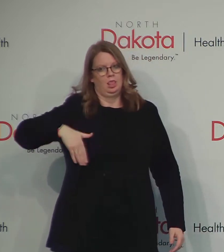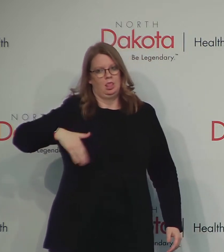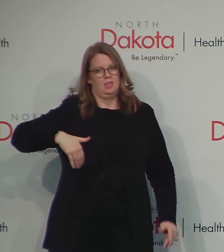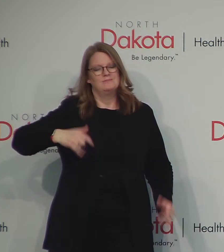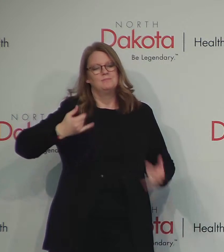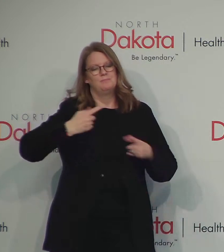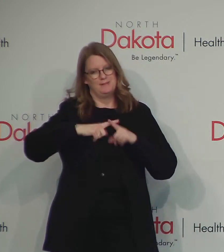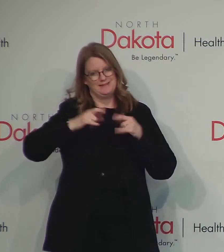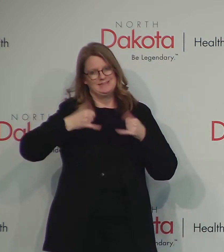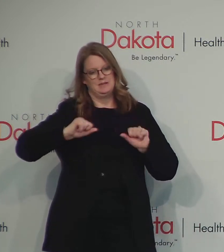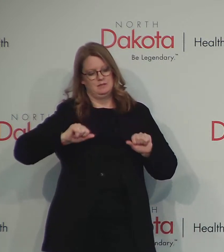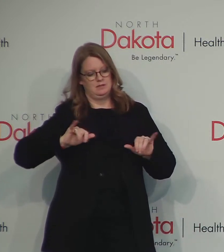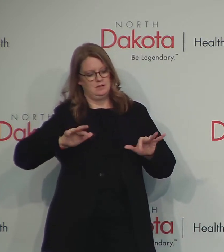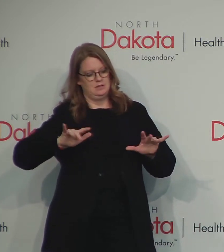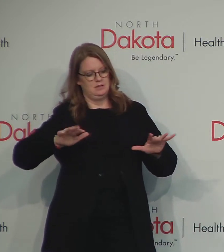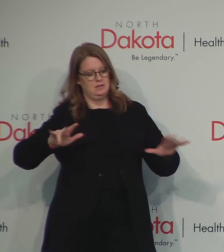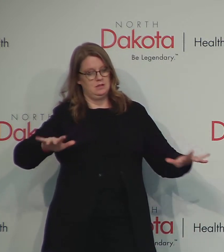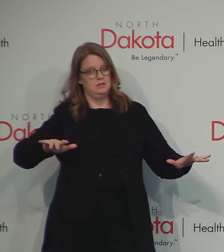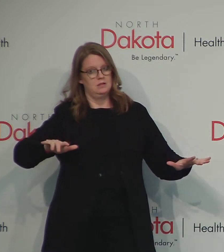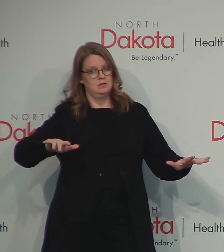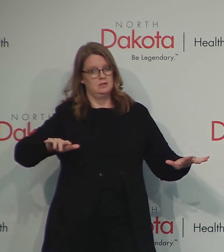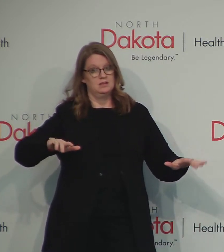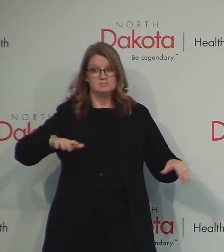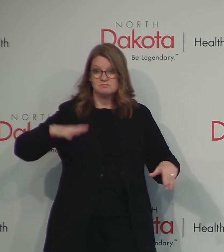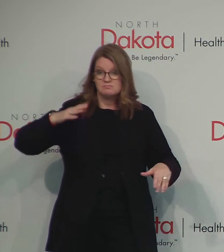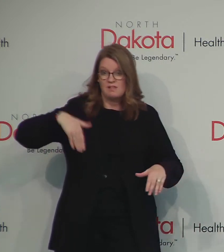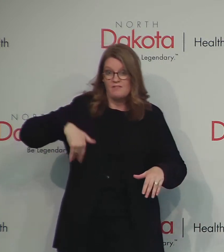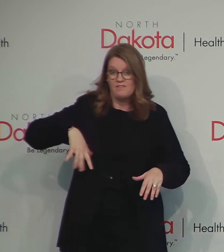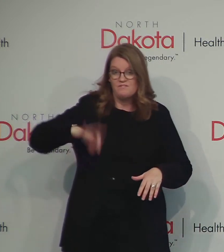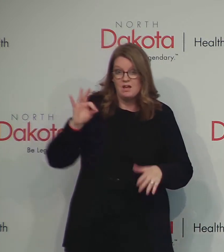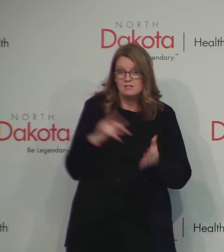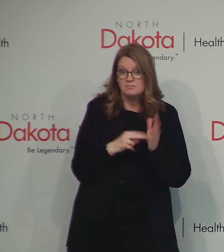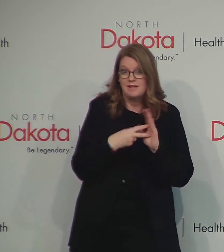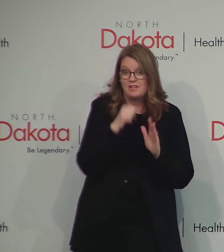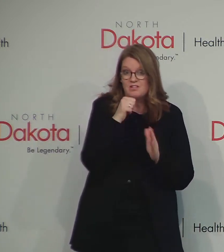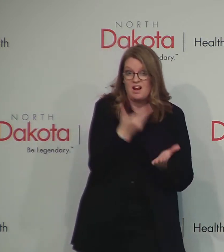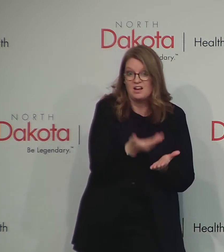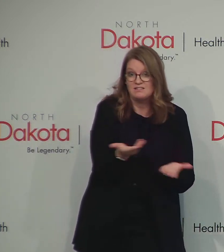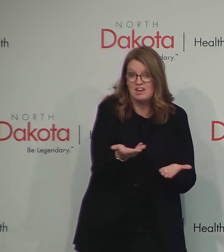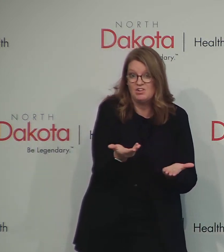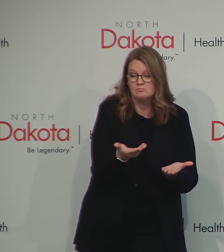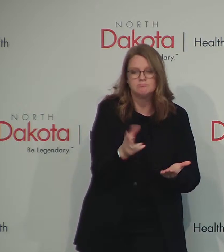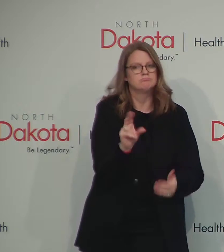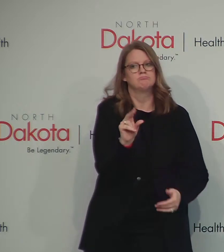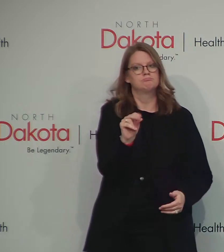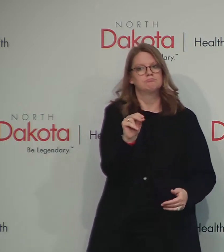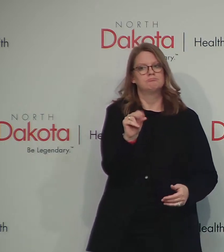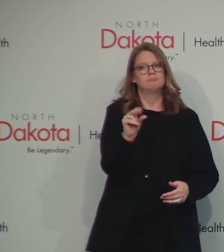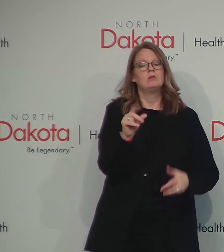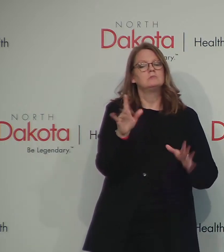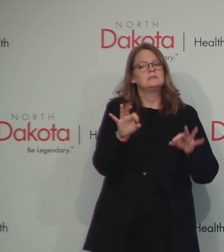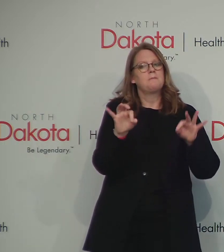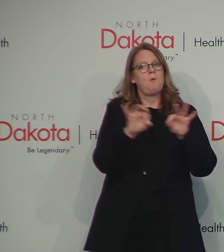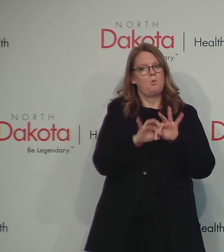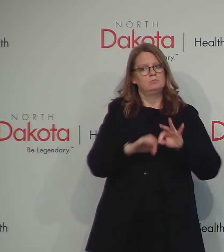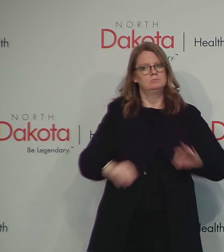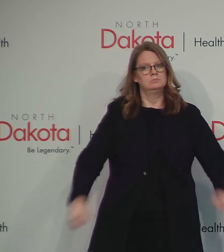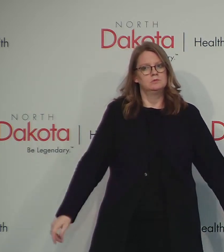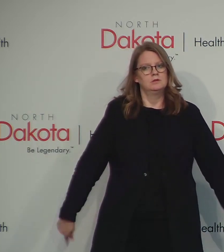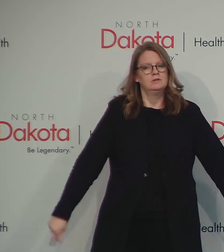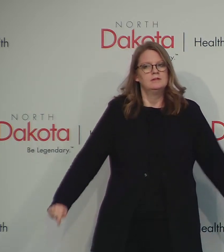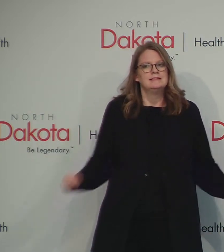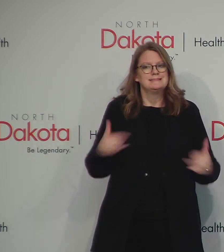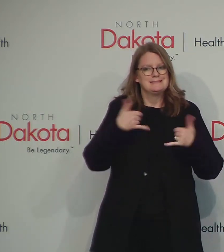country. Just because we haven't detected them doesn't mean they may not have already arrived. So it's important that we continue to observe the North Dakota